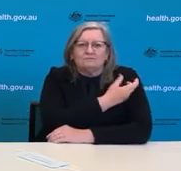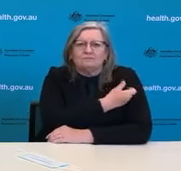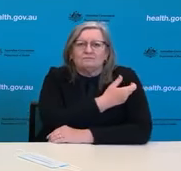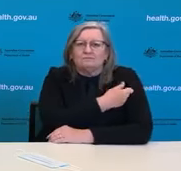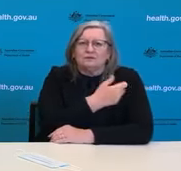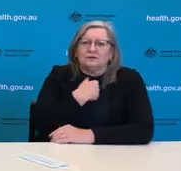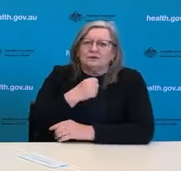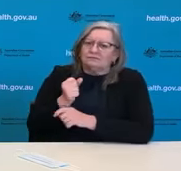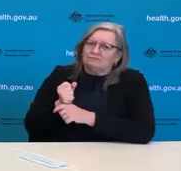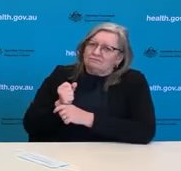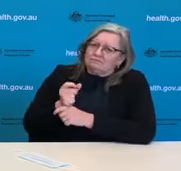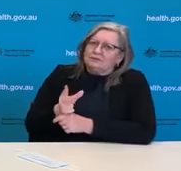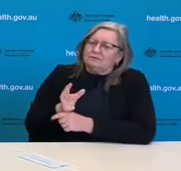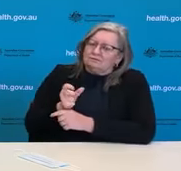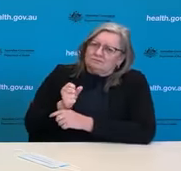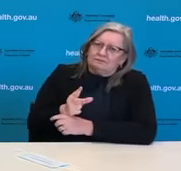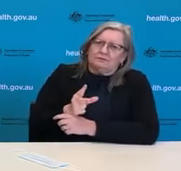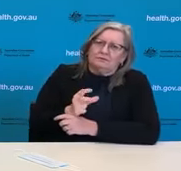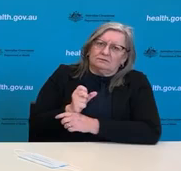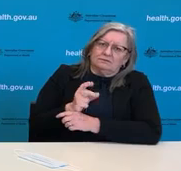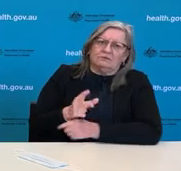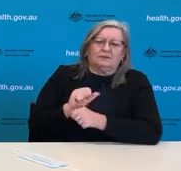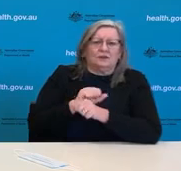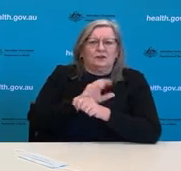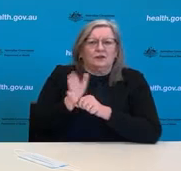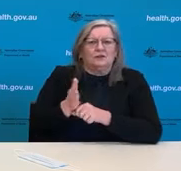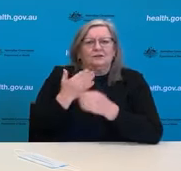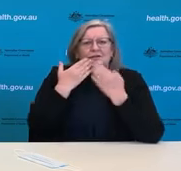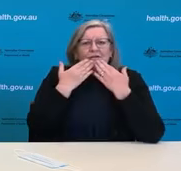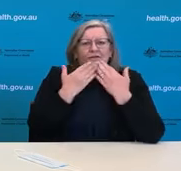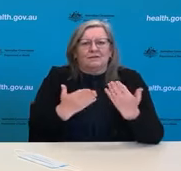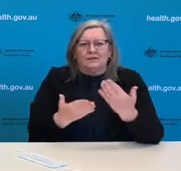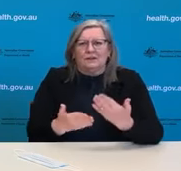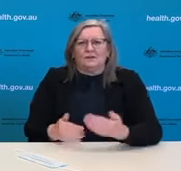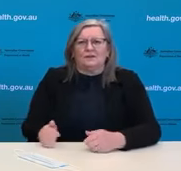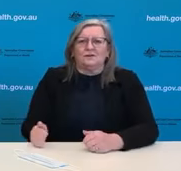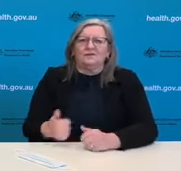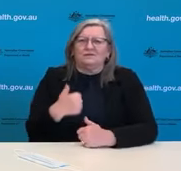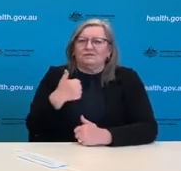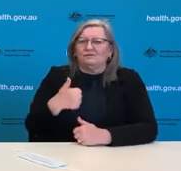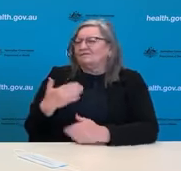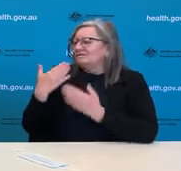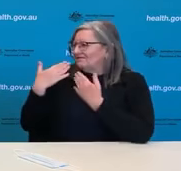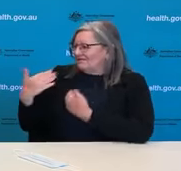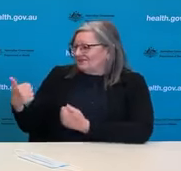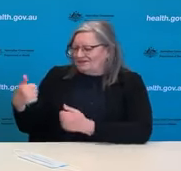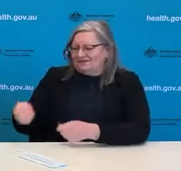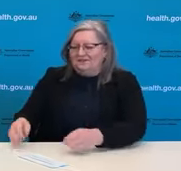COVID-19. So thank you for all that you are doing. And a big thank you to Linda.